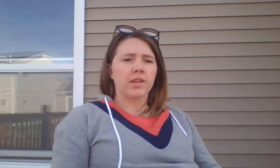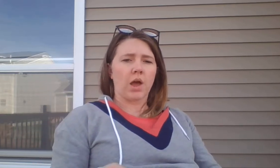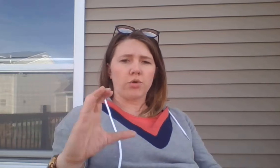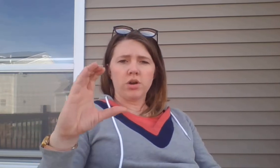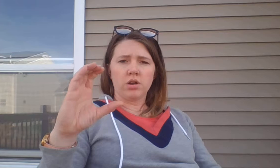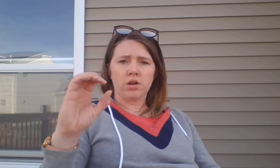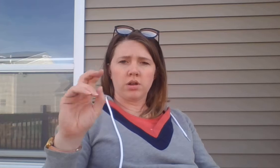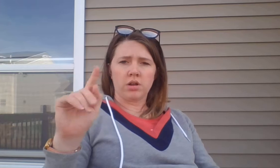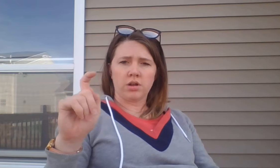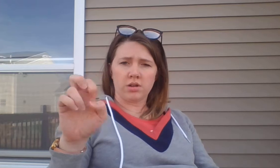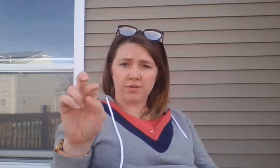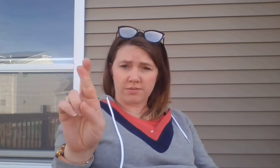Counter,